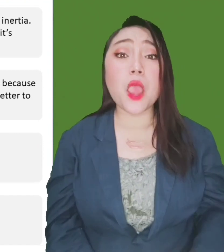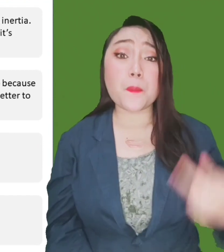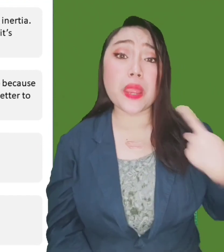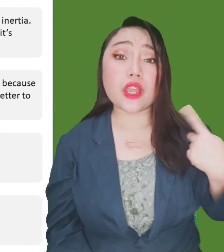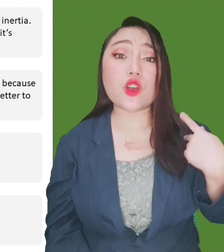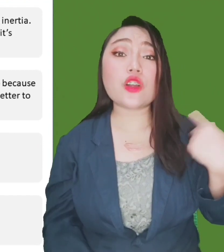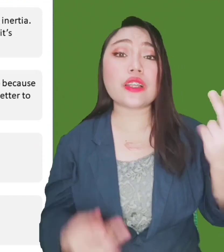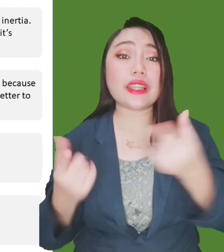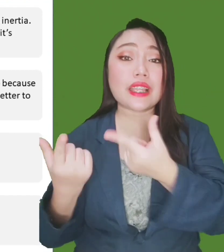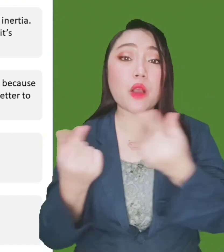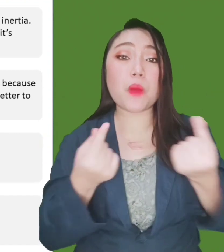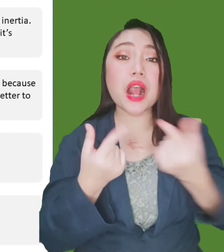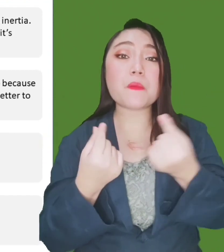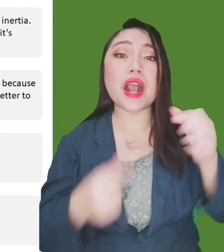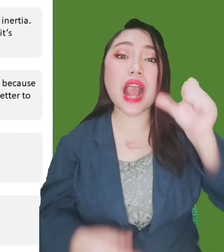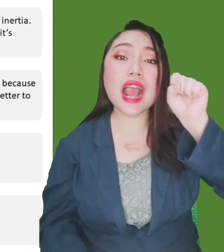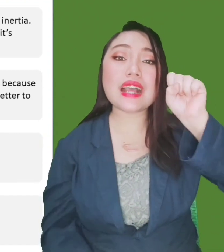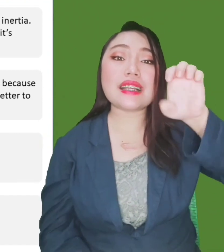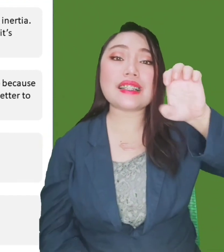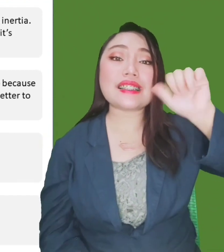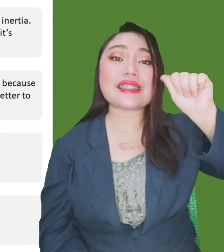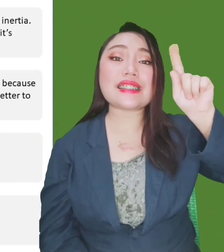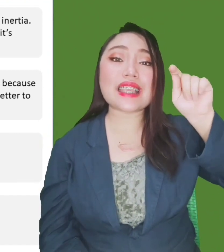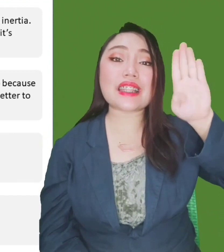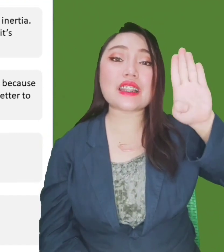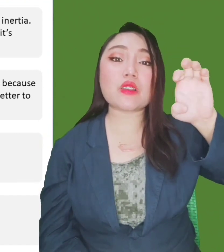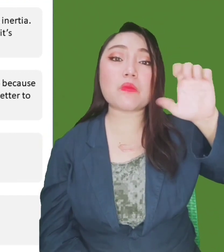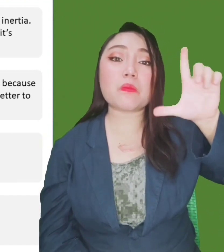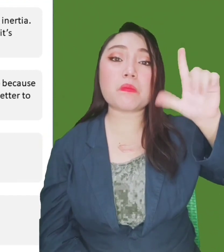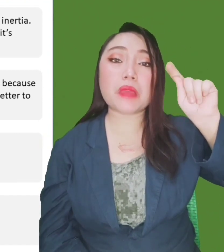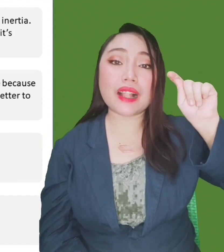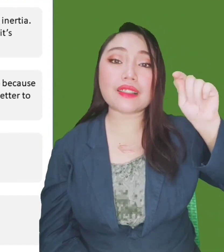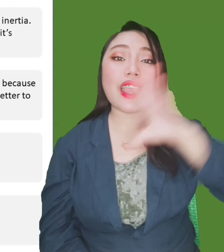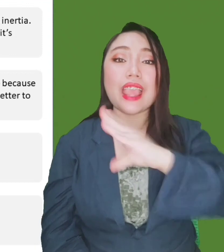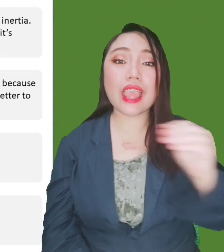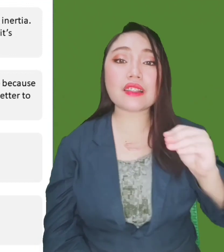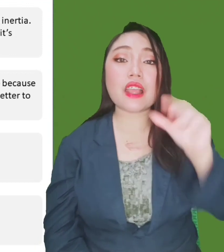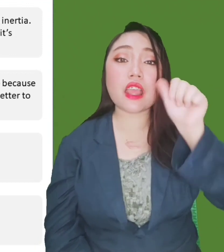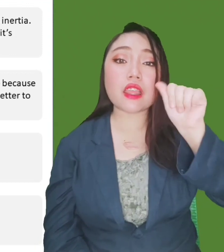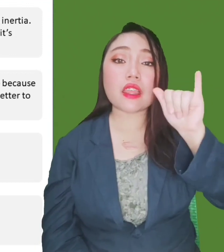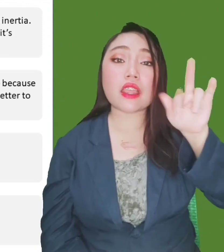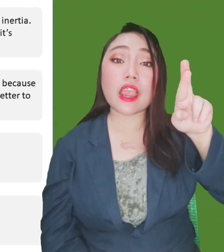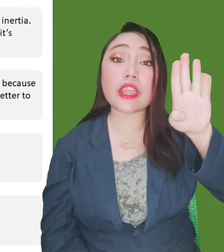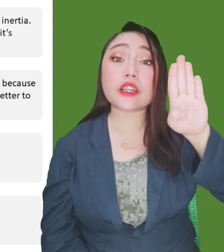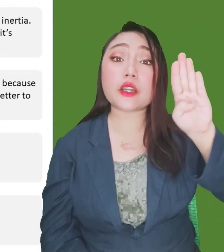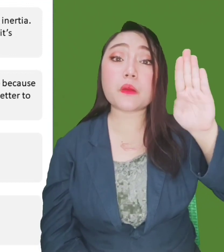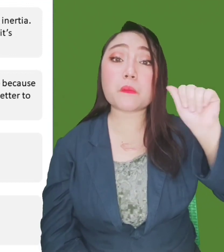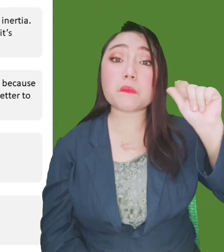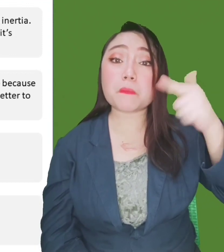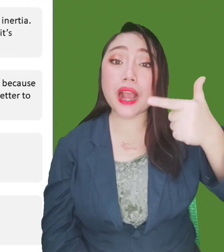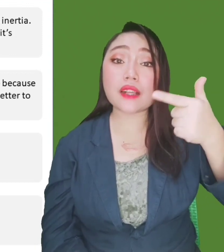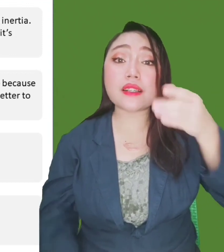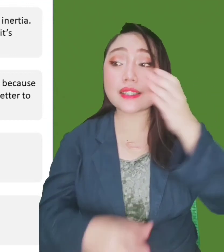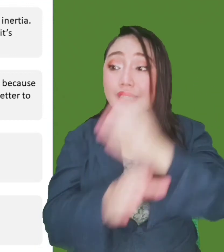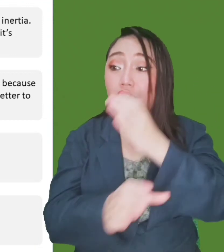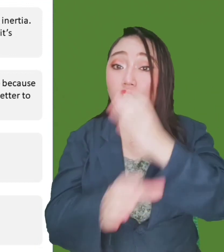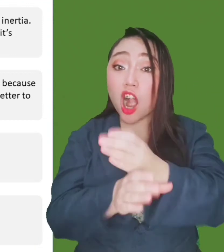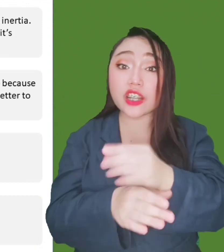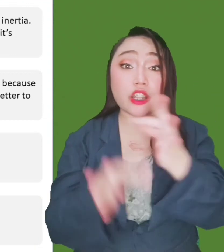Next, seatbelts. There are seatbelts and